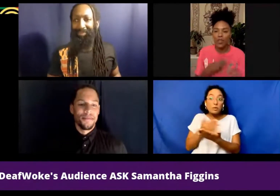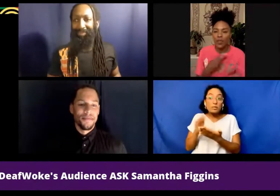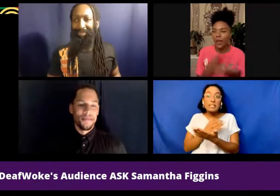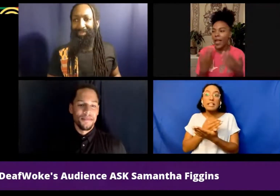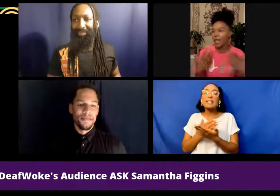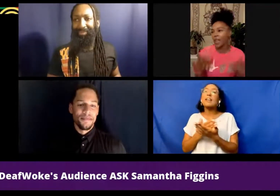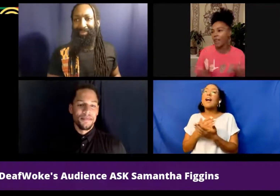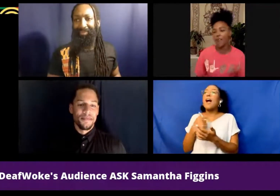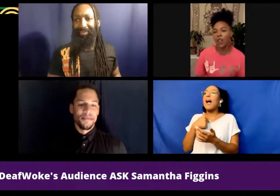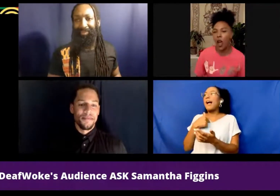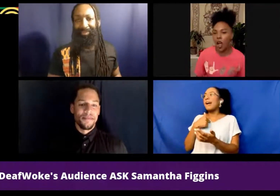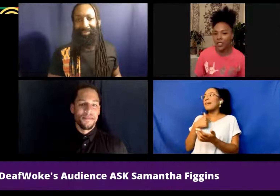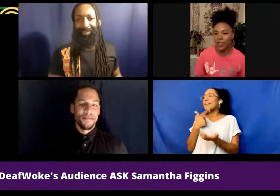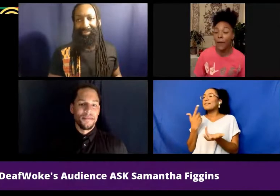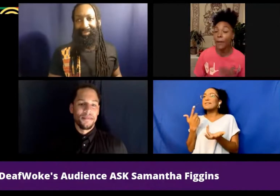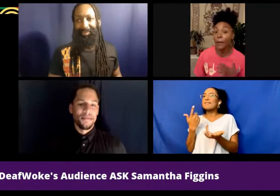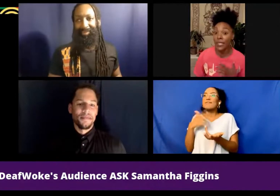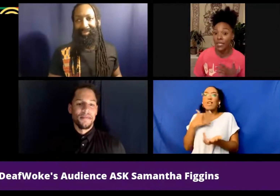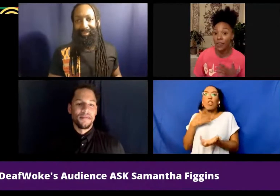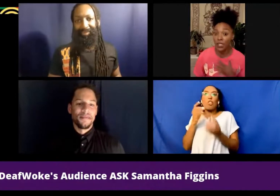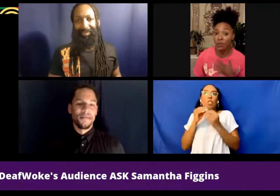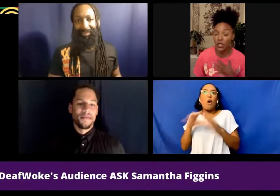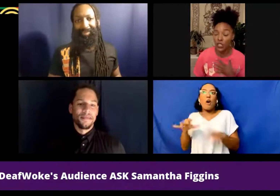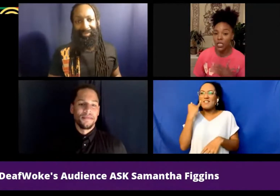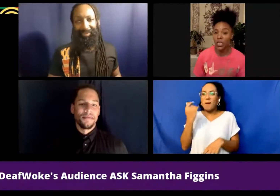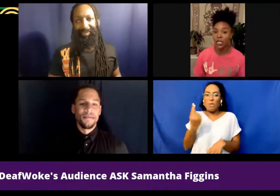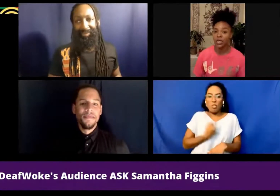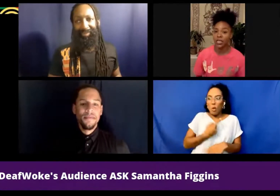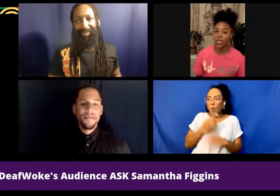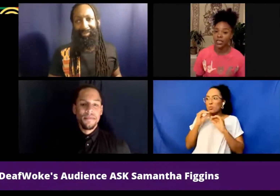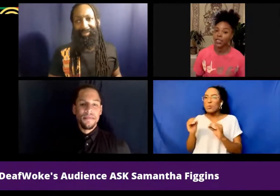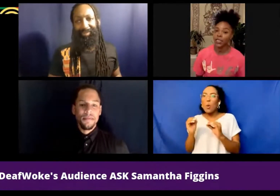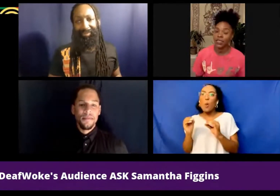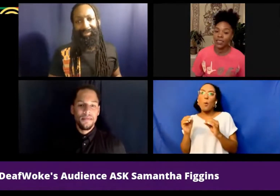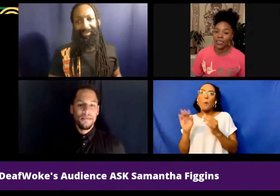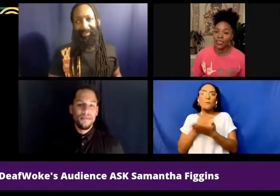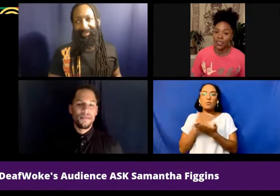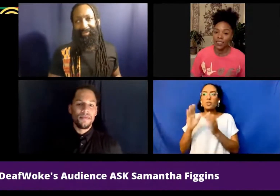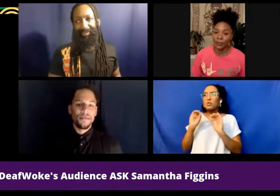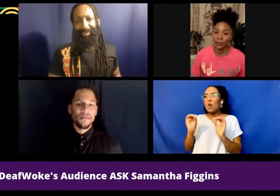that rhythm, I feel lost if I'm by myself, especially.